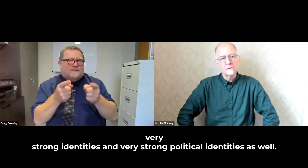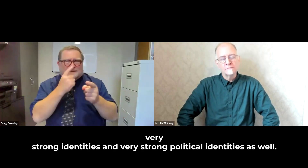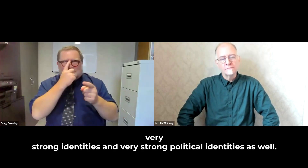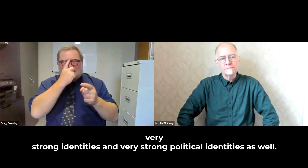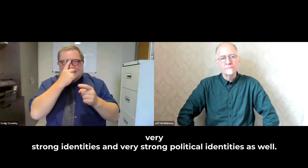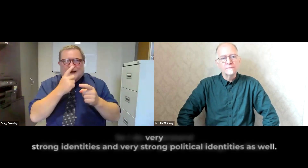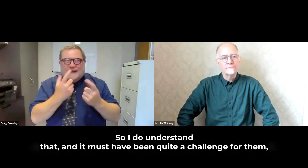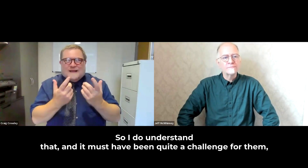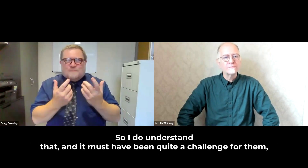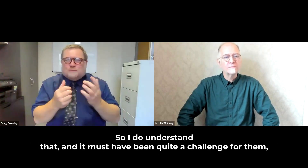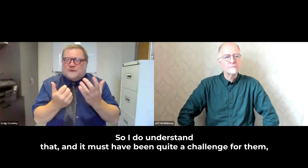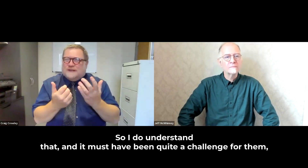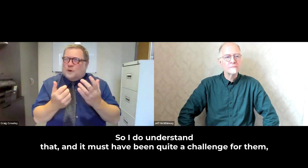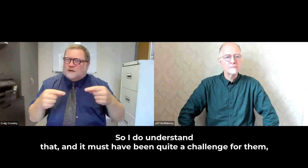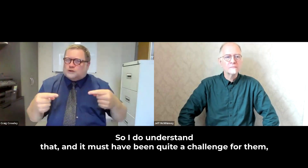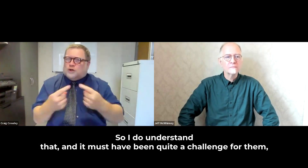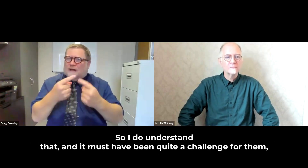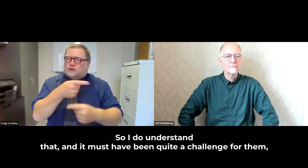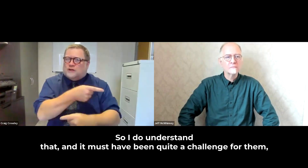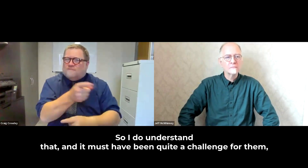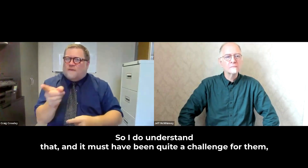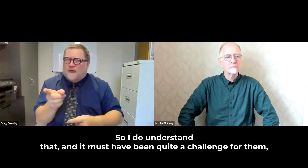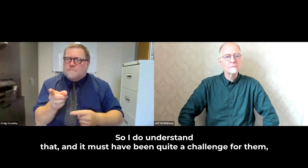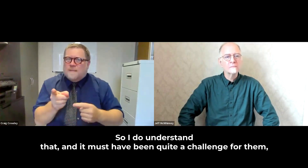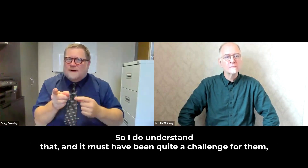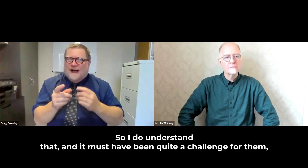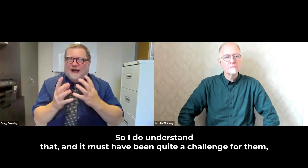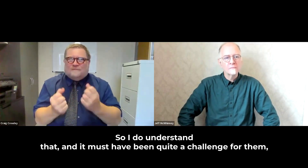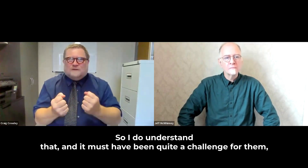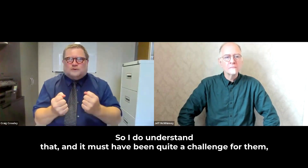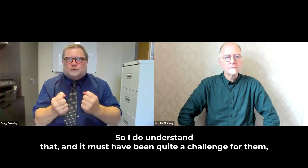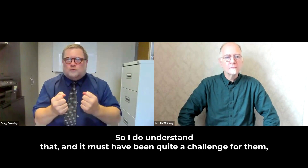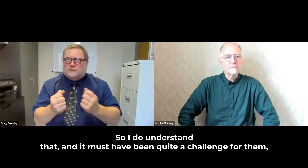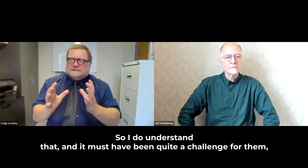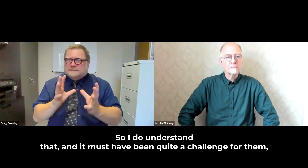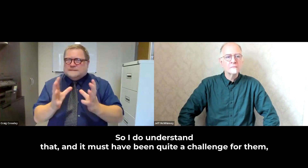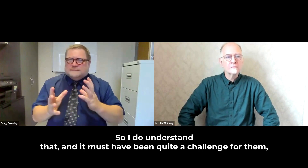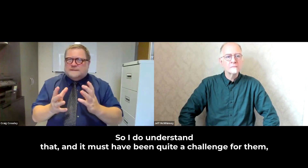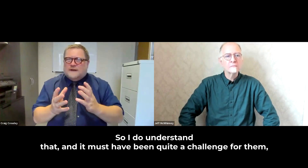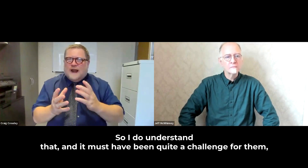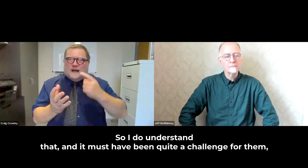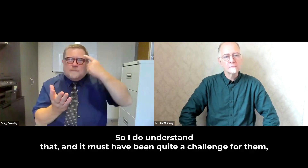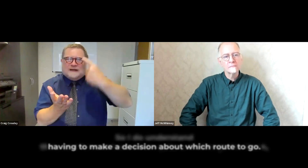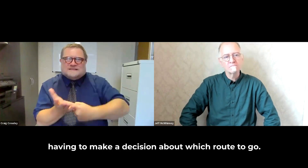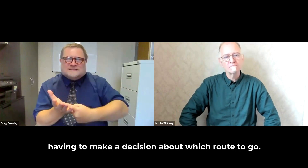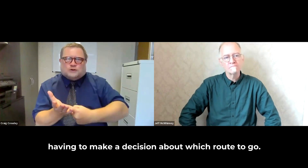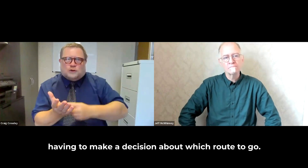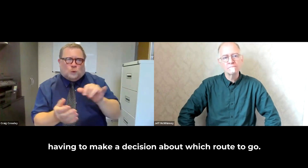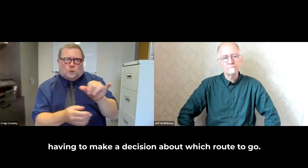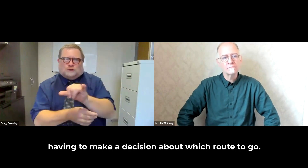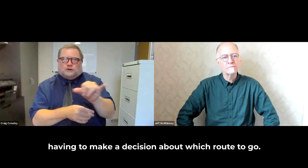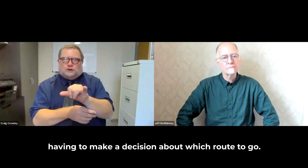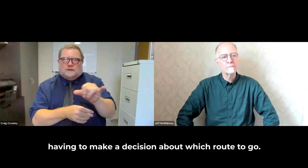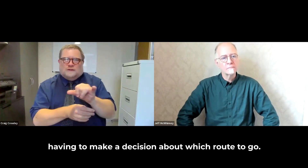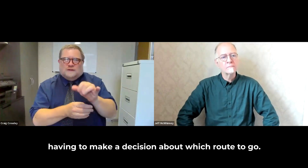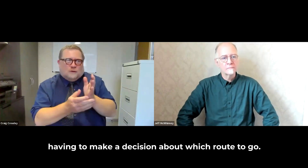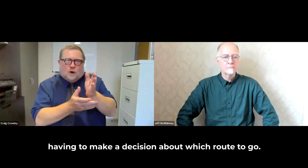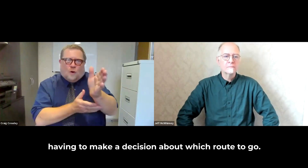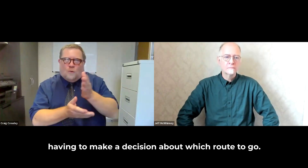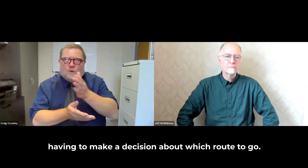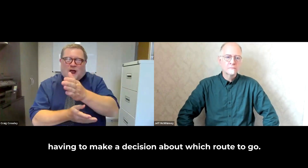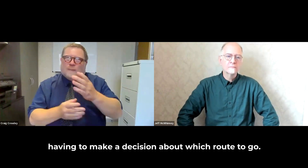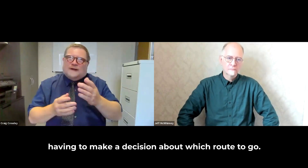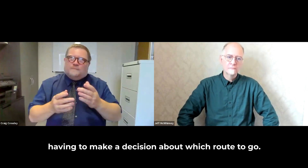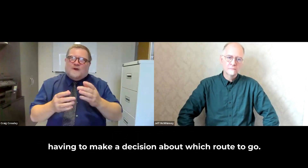political identities as well. So I do understand that. And it must have been quite a challenge for them having to make